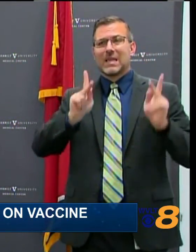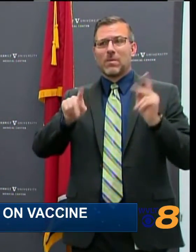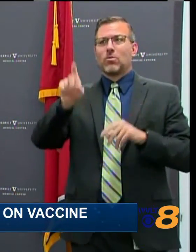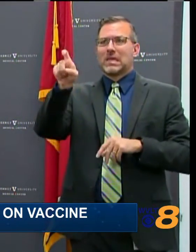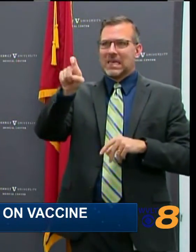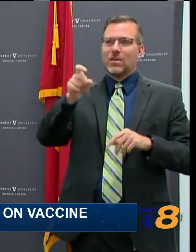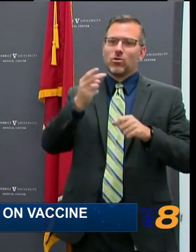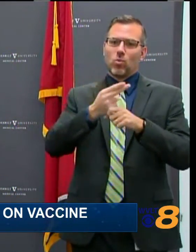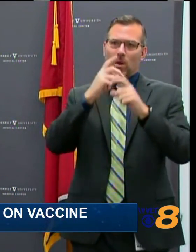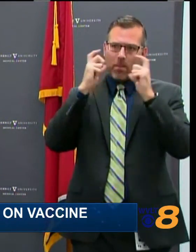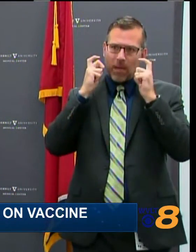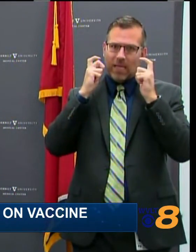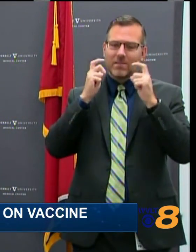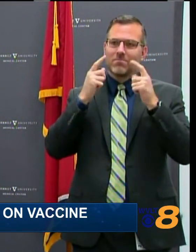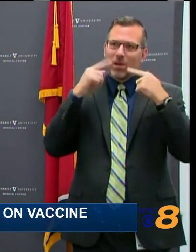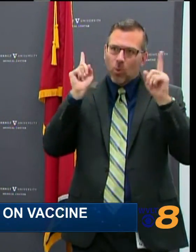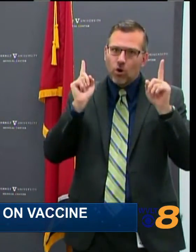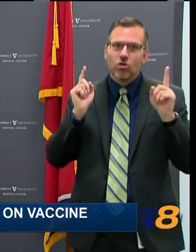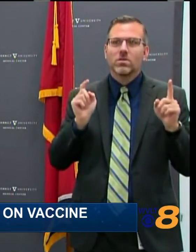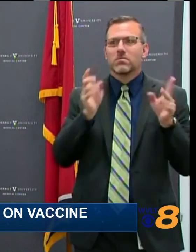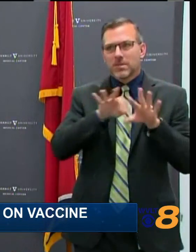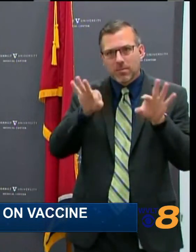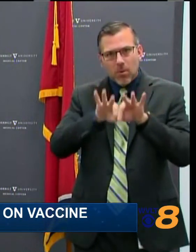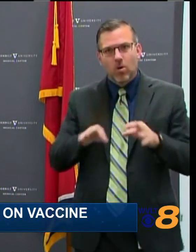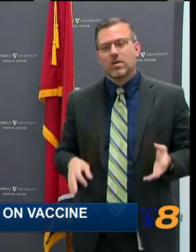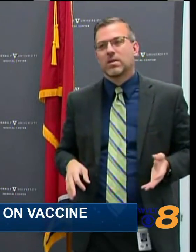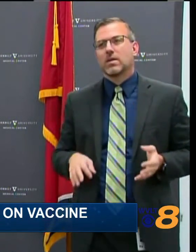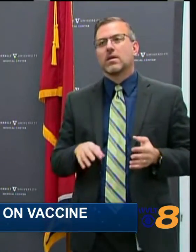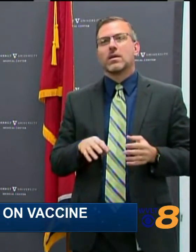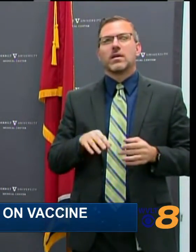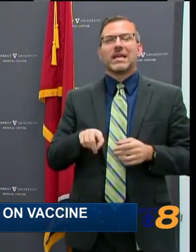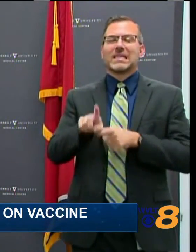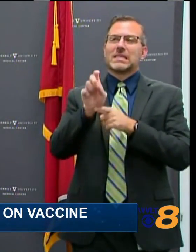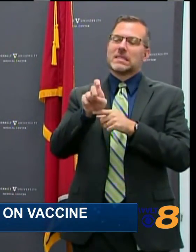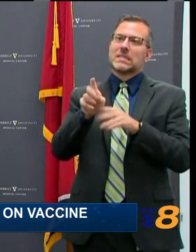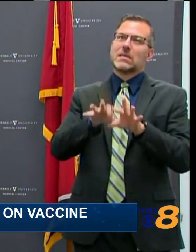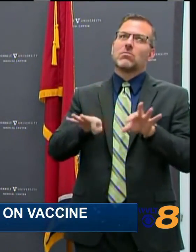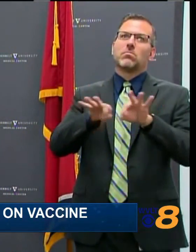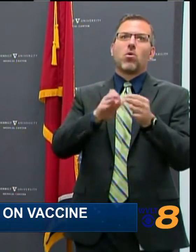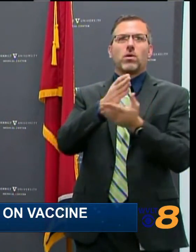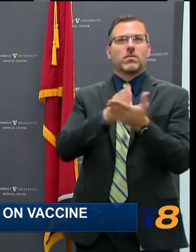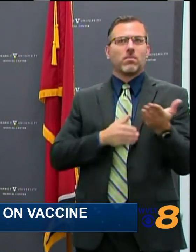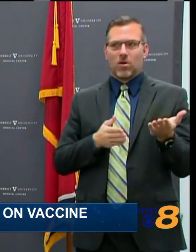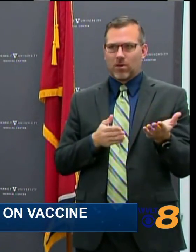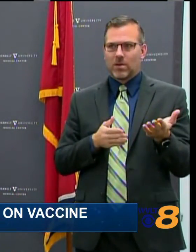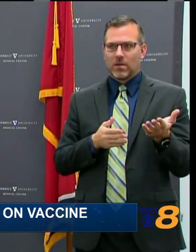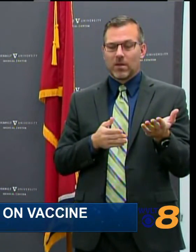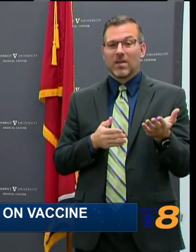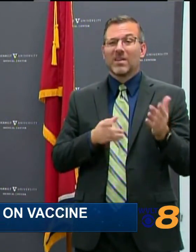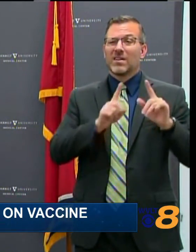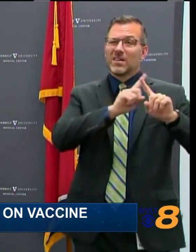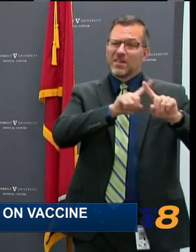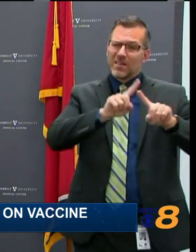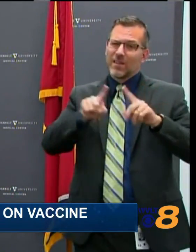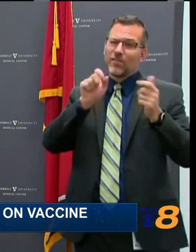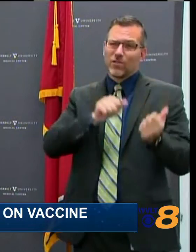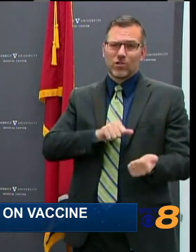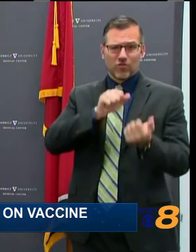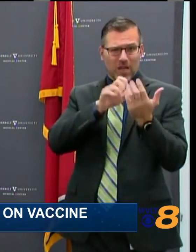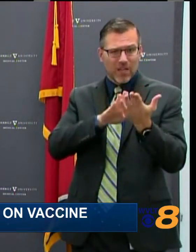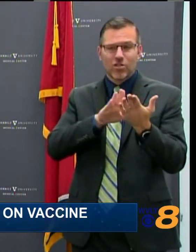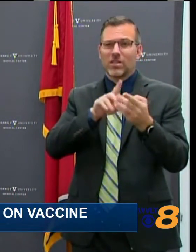It works. It's important. It is a critical part. There are different strategies to